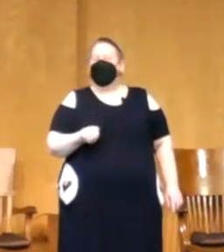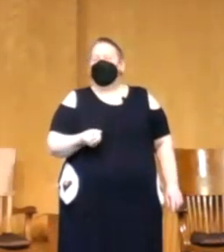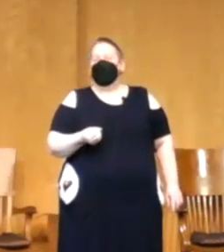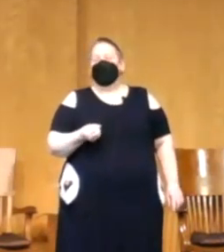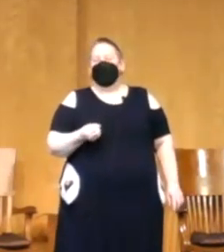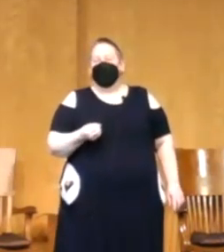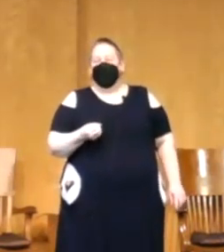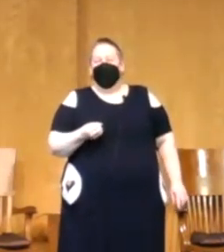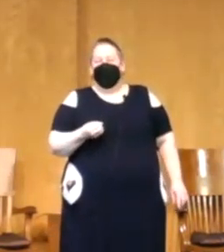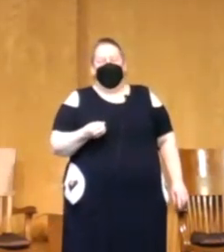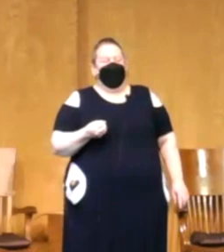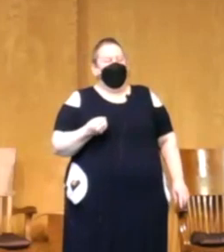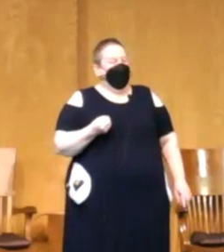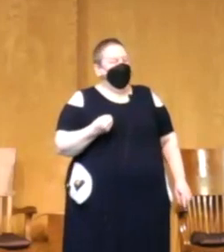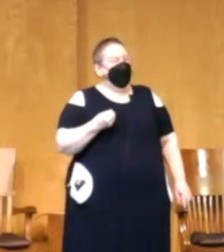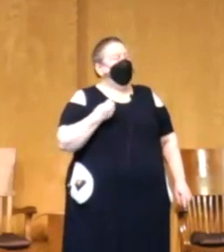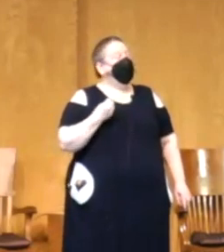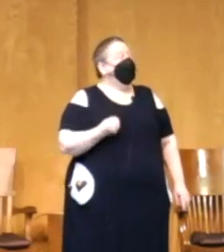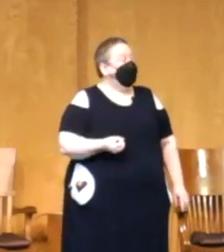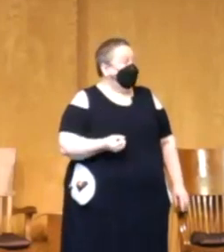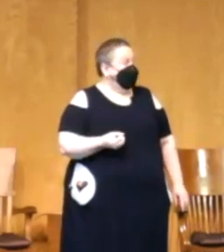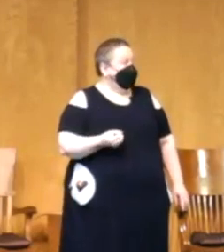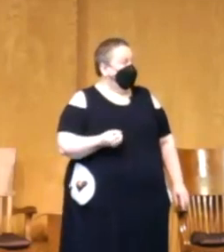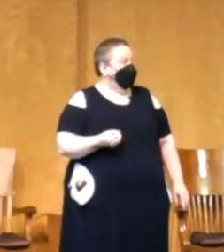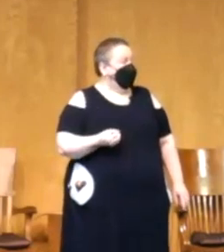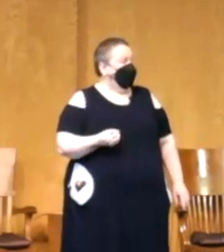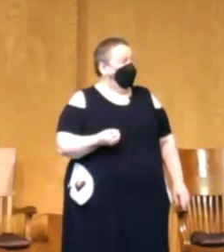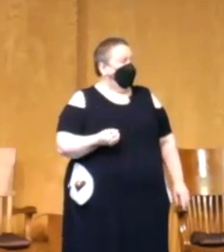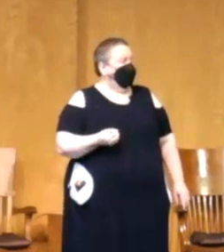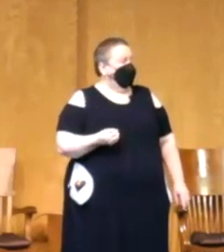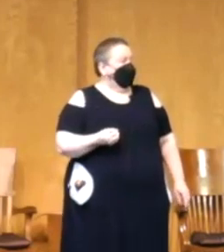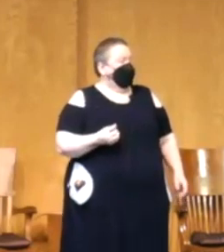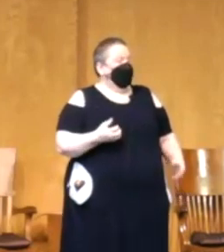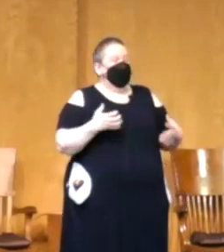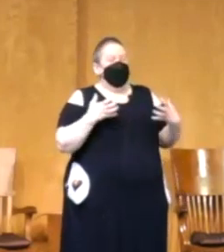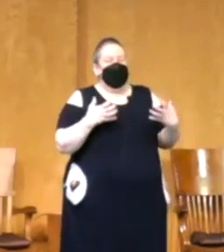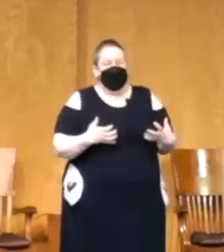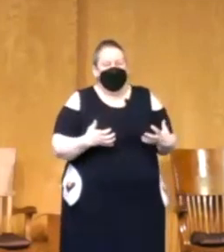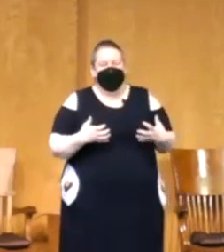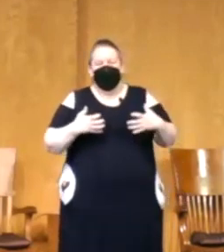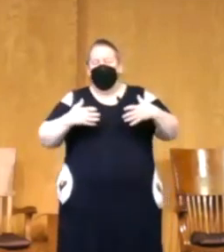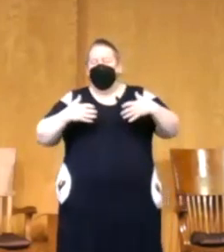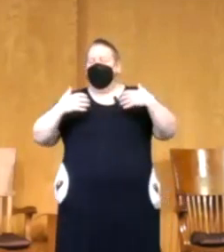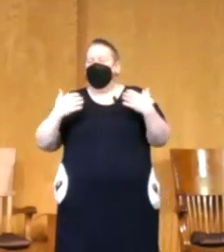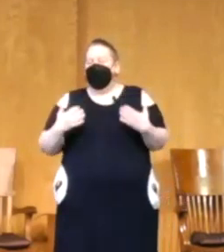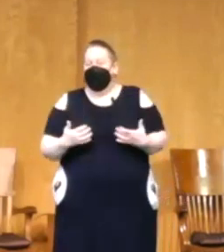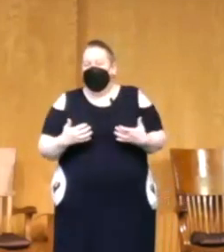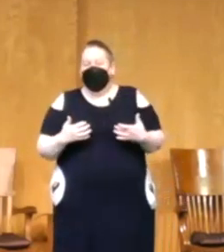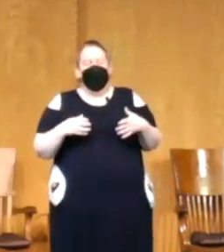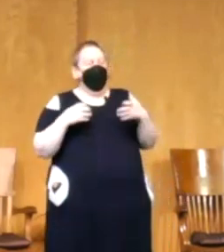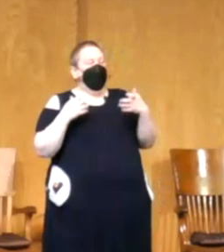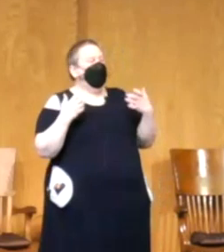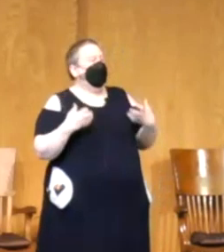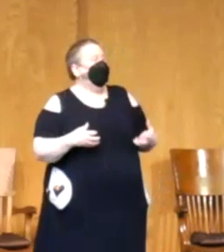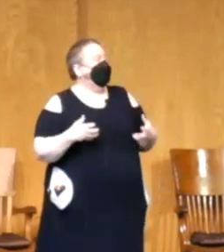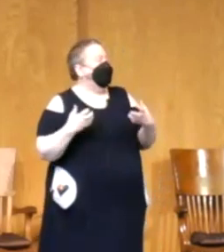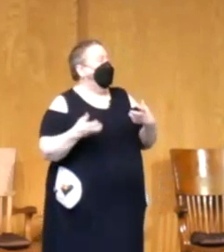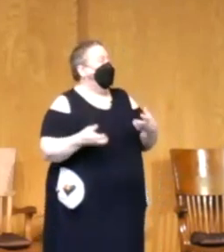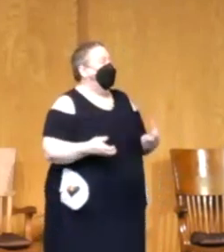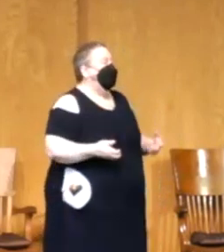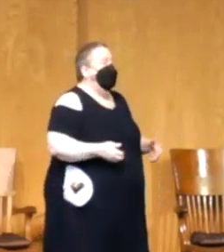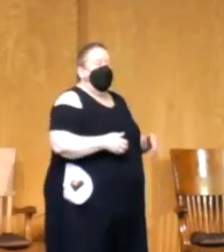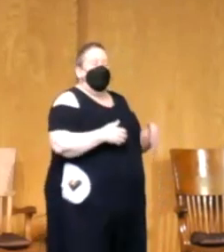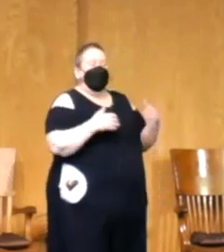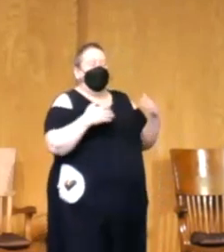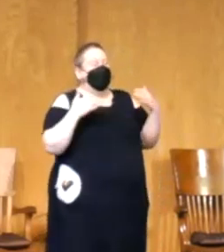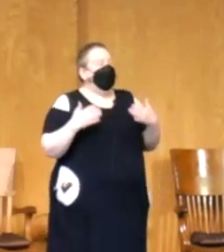the richness of our diversity of race, of gender, of